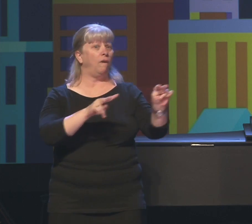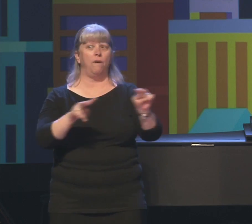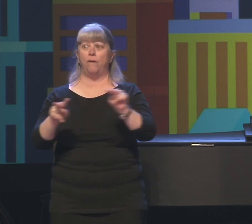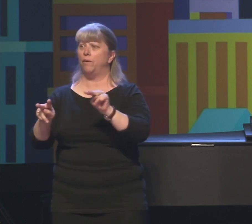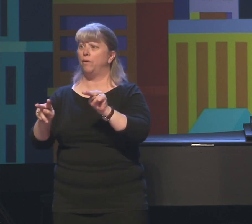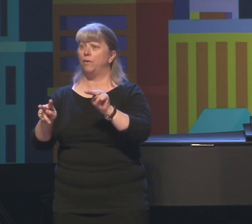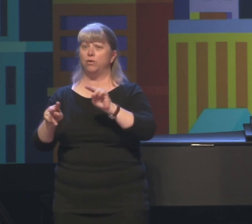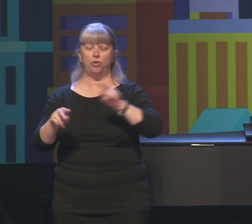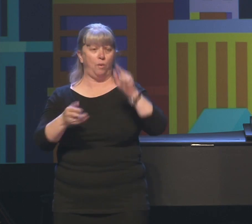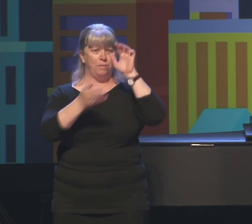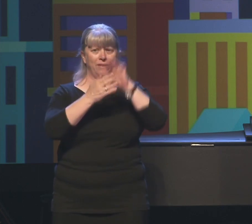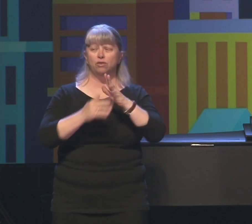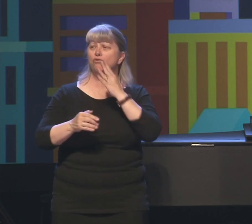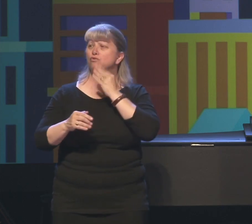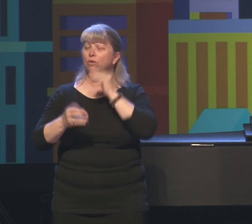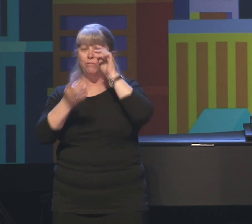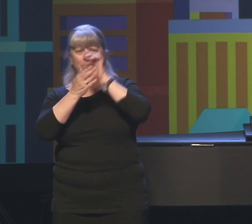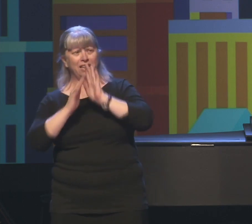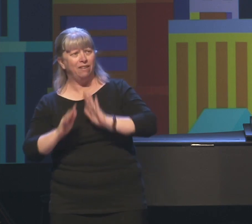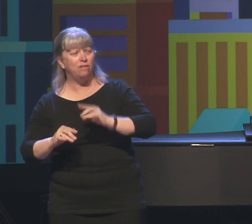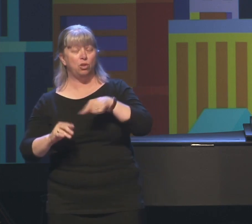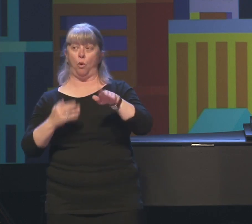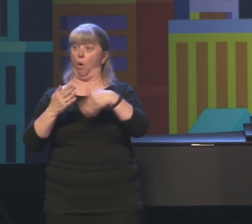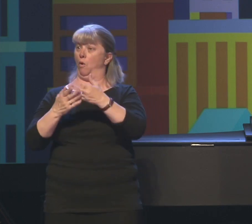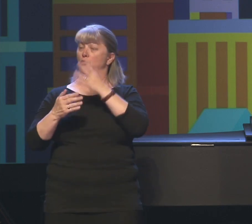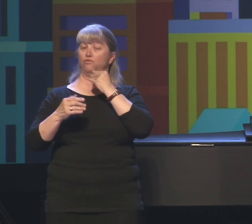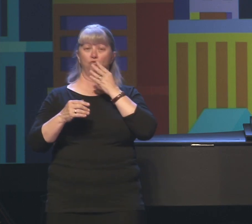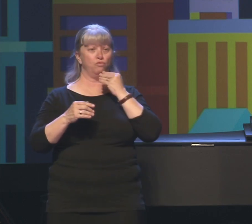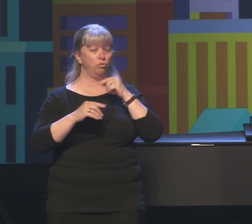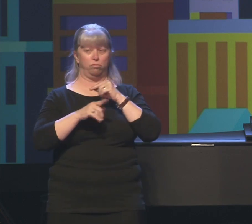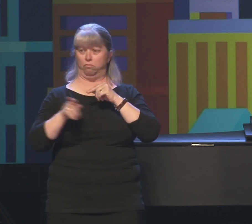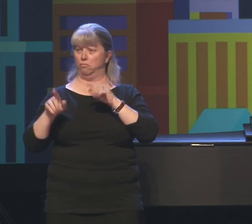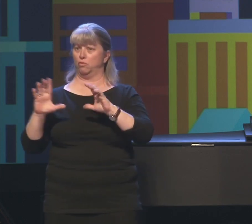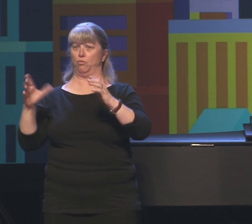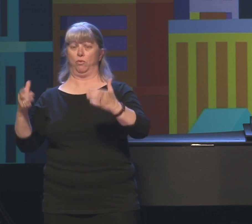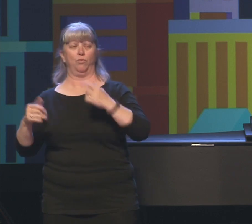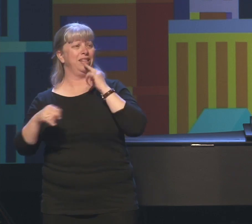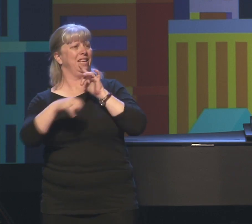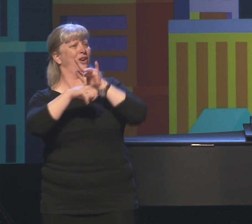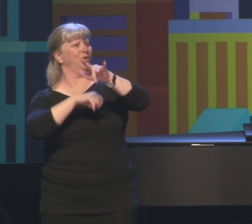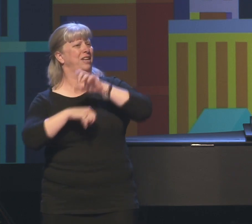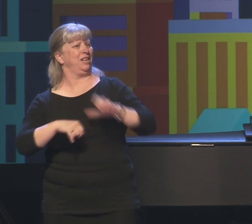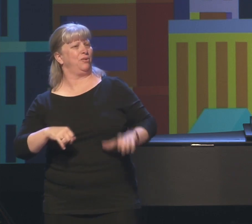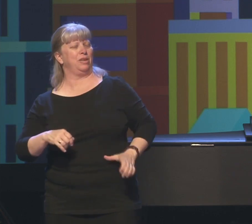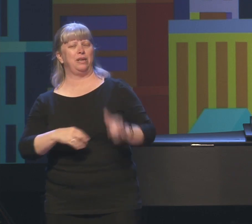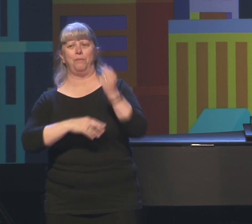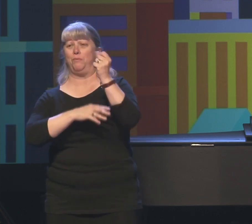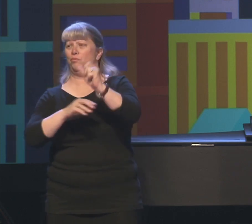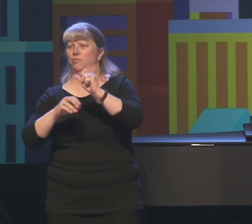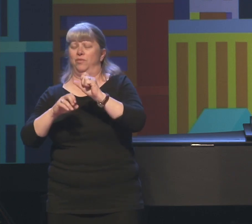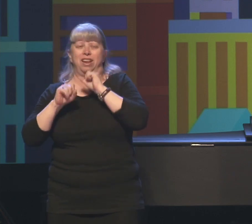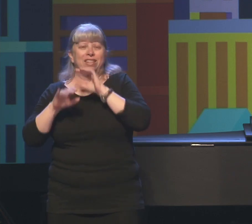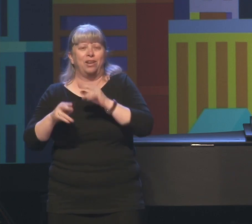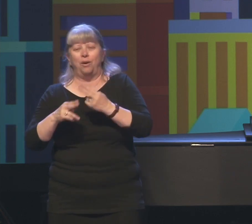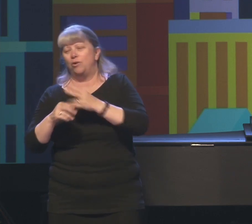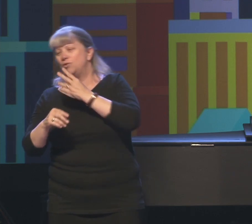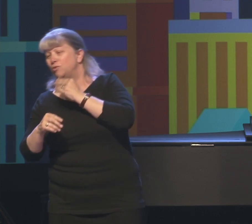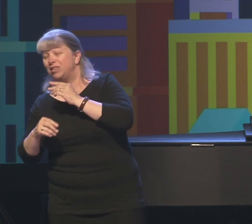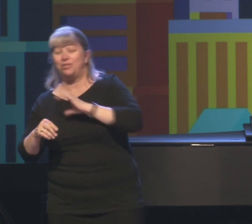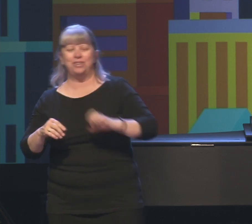these believers, these Jewish believers, right? Because they're all Jews at the time, right? Really, this is very early in the Christian movement. There's no such thing as Judaism